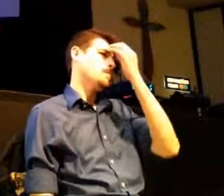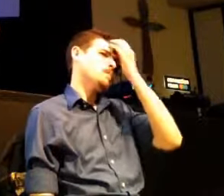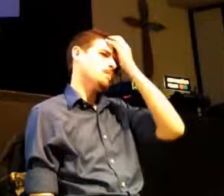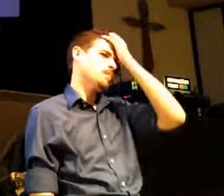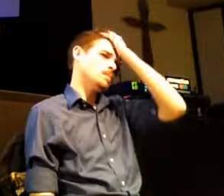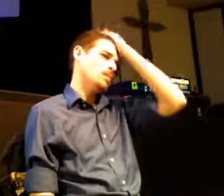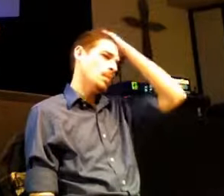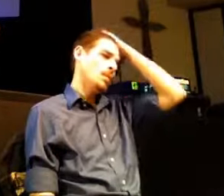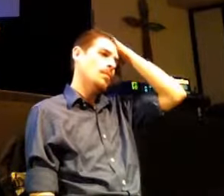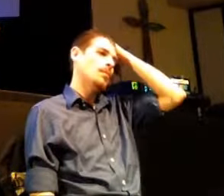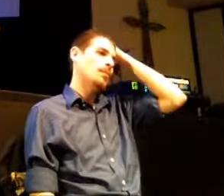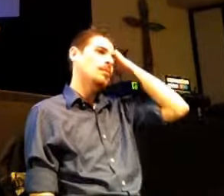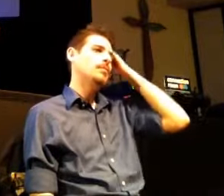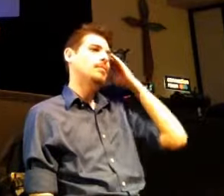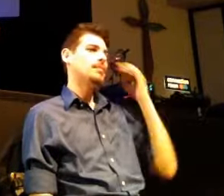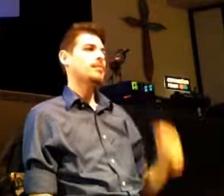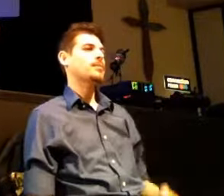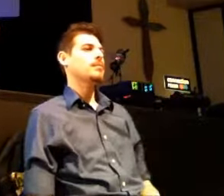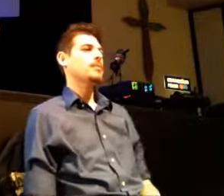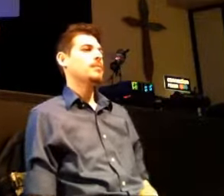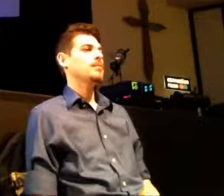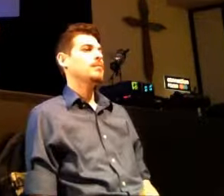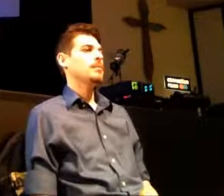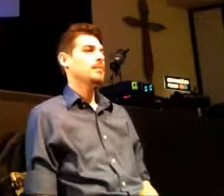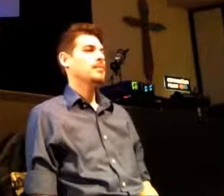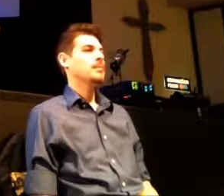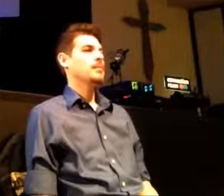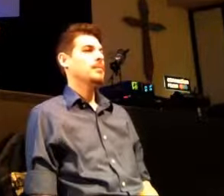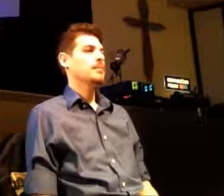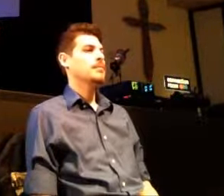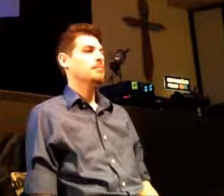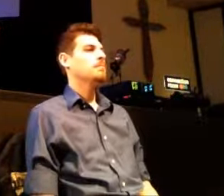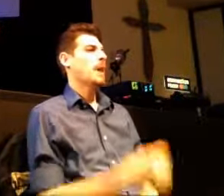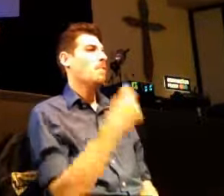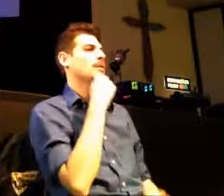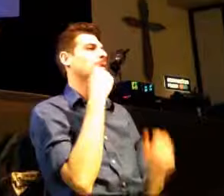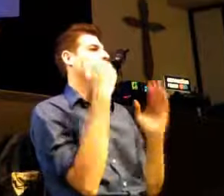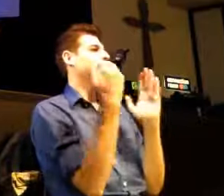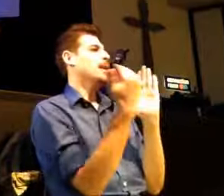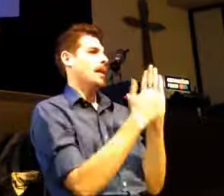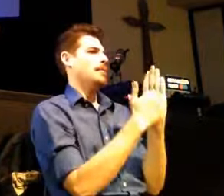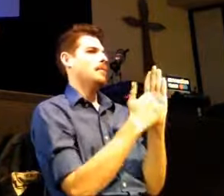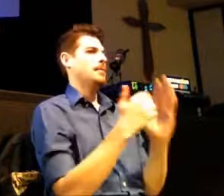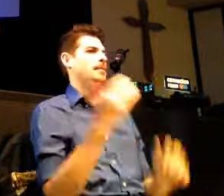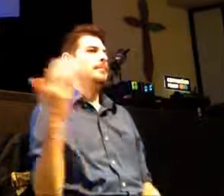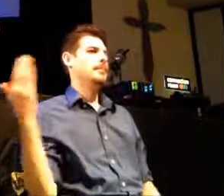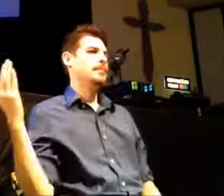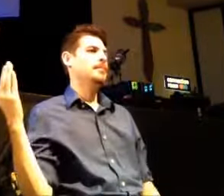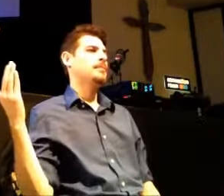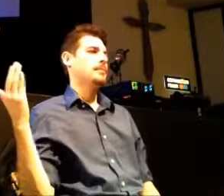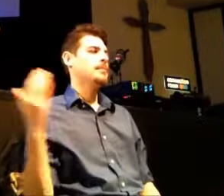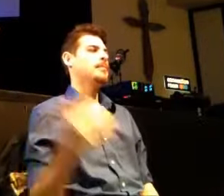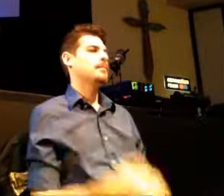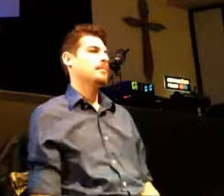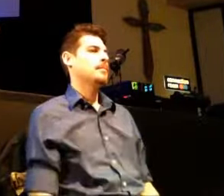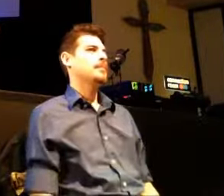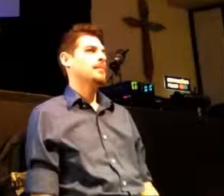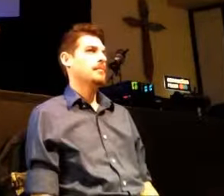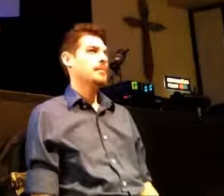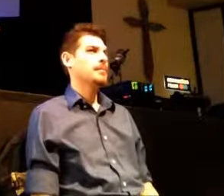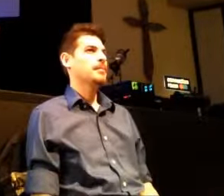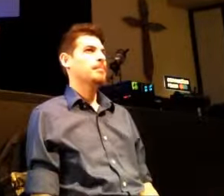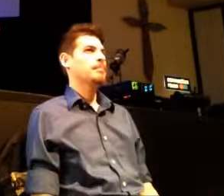things are more important than what we fear most. Let me say that again. Courage is simply the strength that we